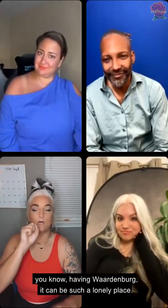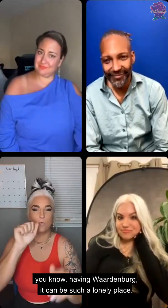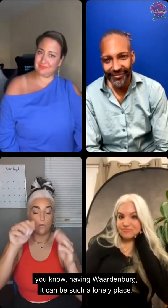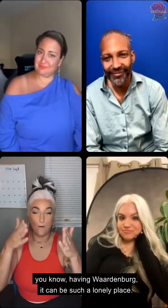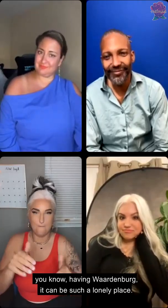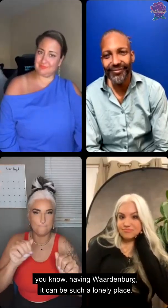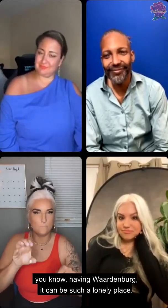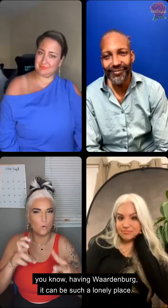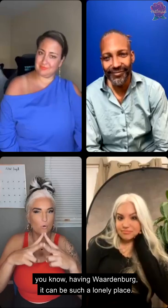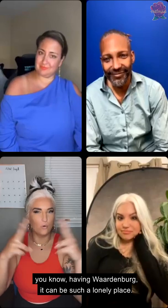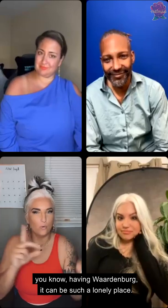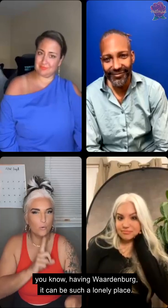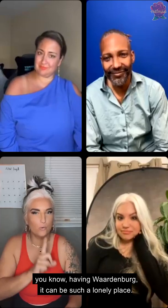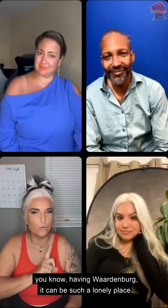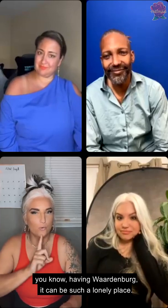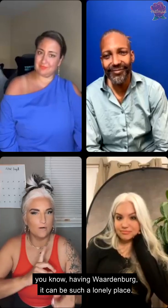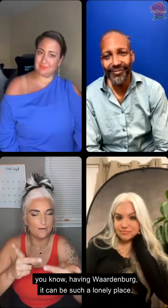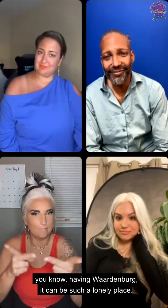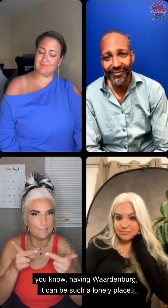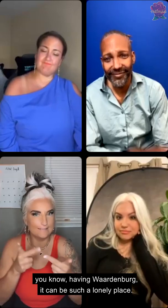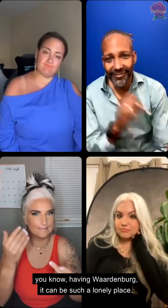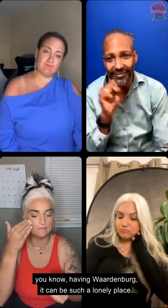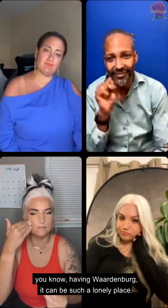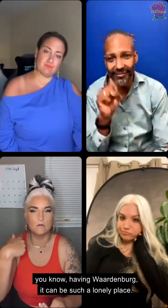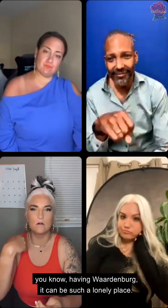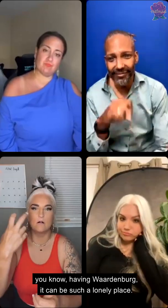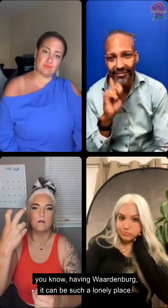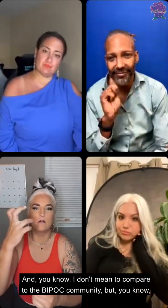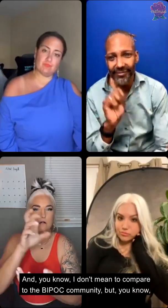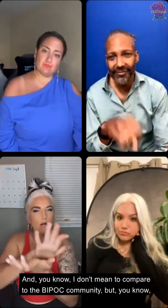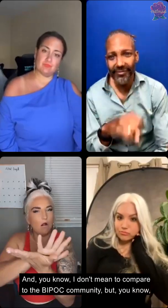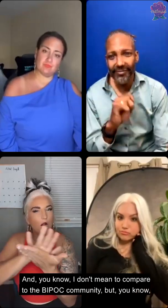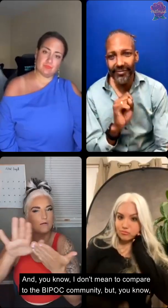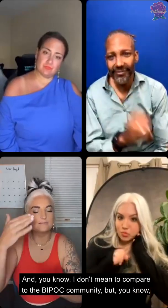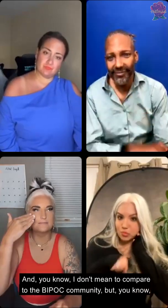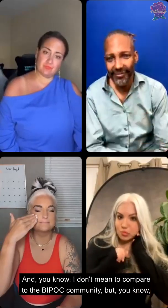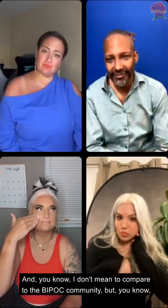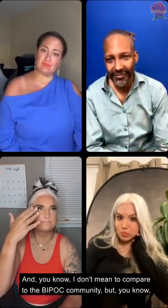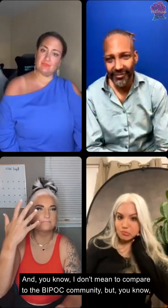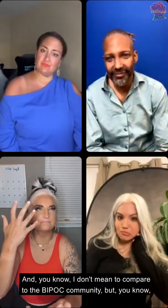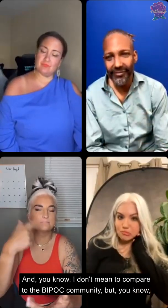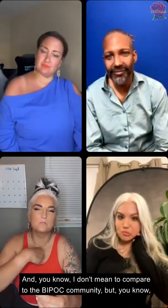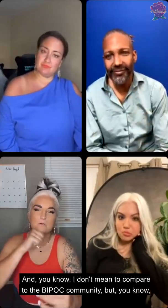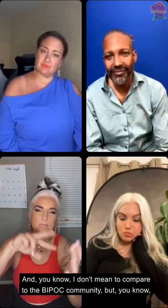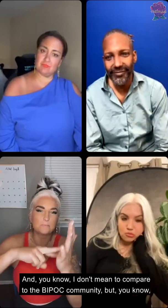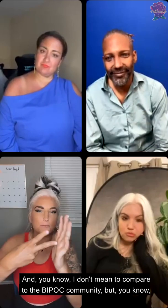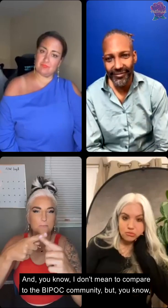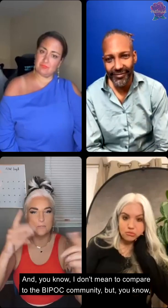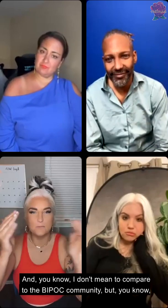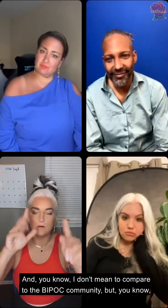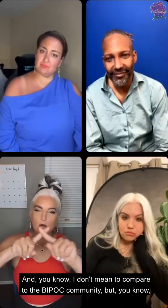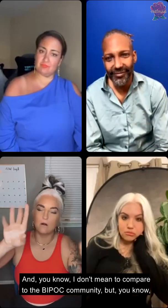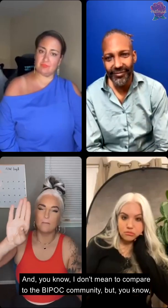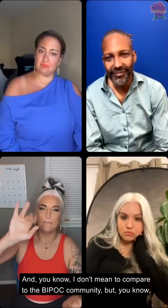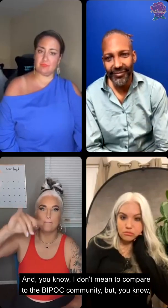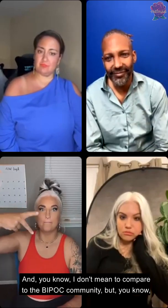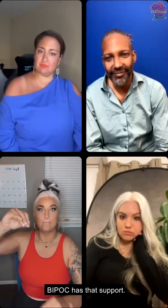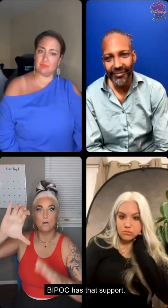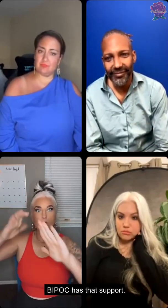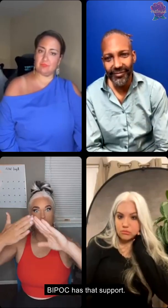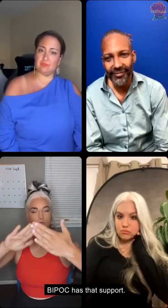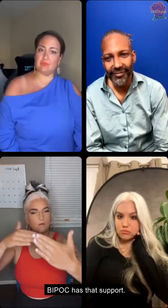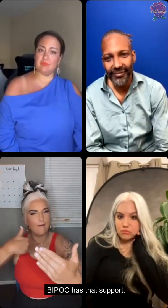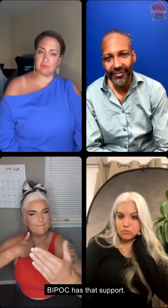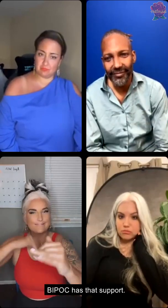You know, Having Wardenbergs, it can be such a lonely place. And, I don't mean to compare to the BIPOC